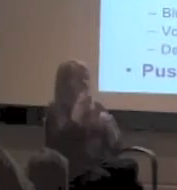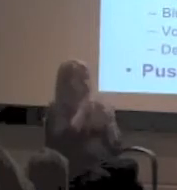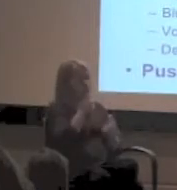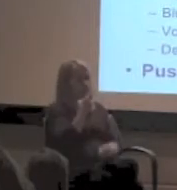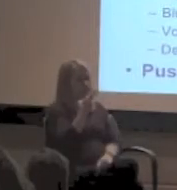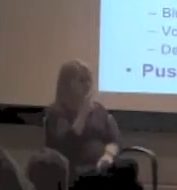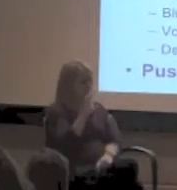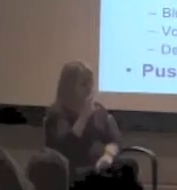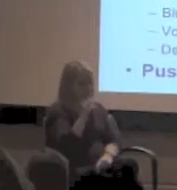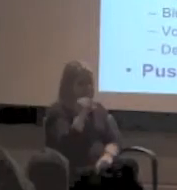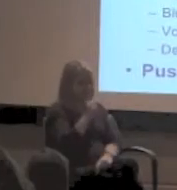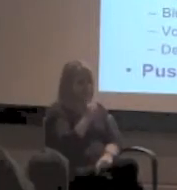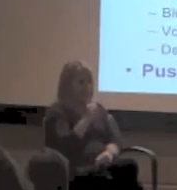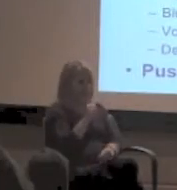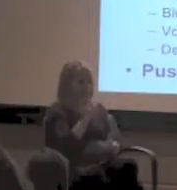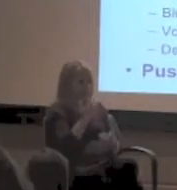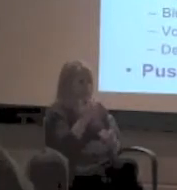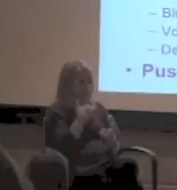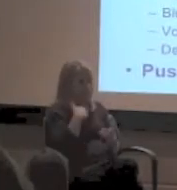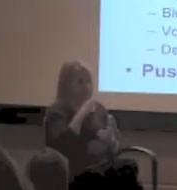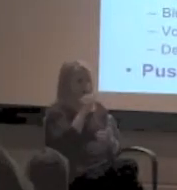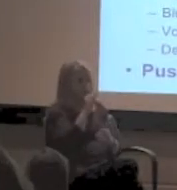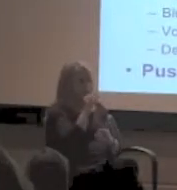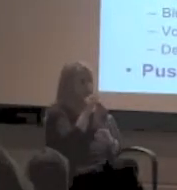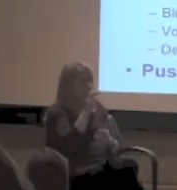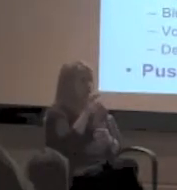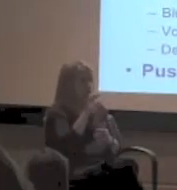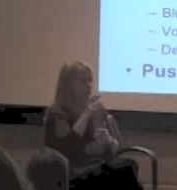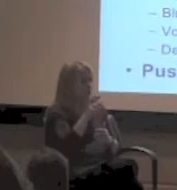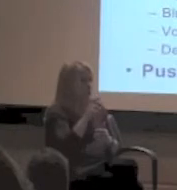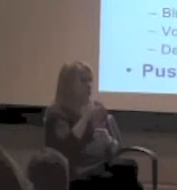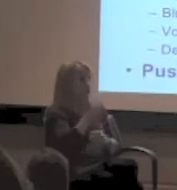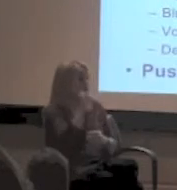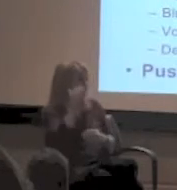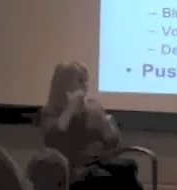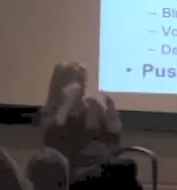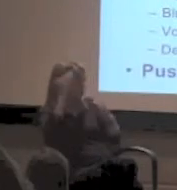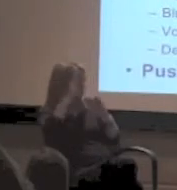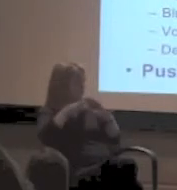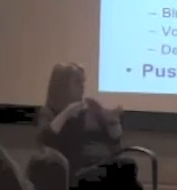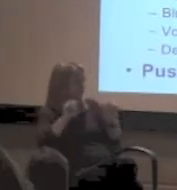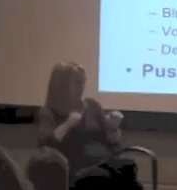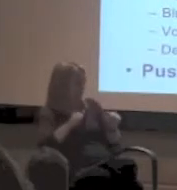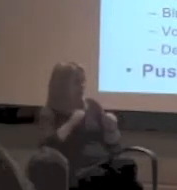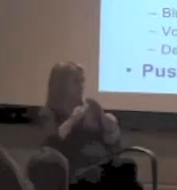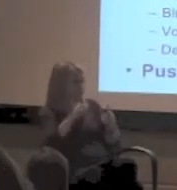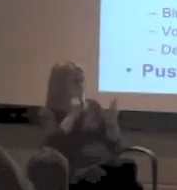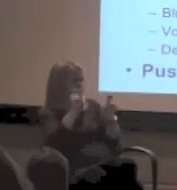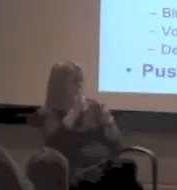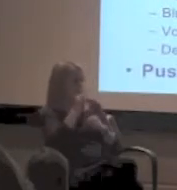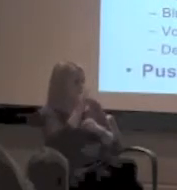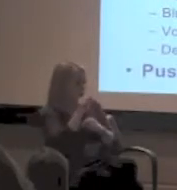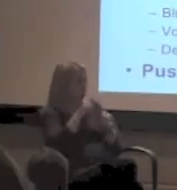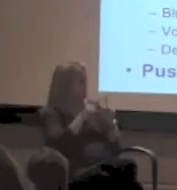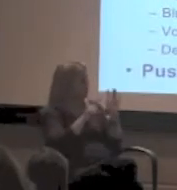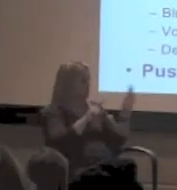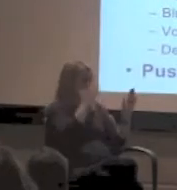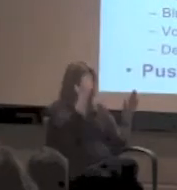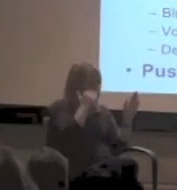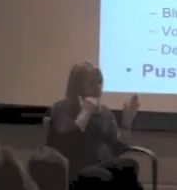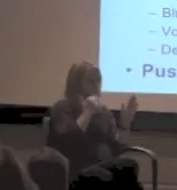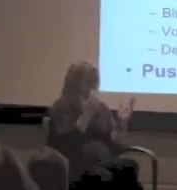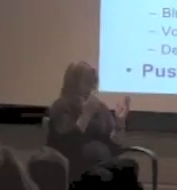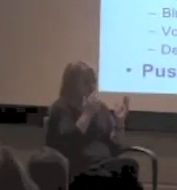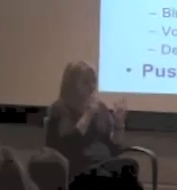up in a coma, unlike adults or older kids. So their heads can accommodate. So usually they present